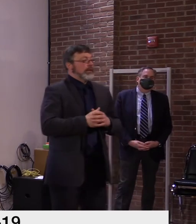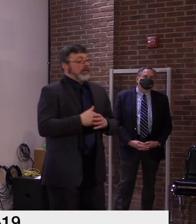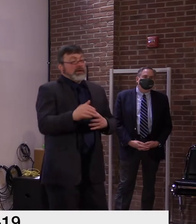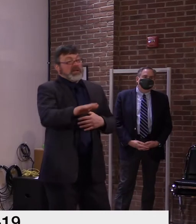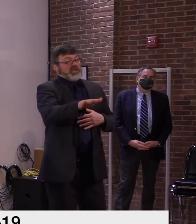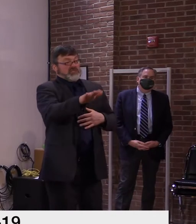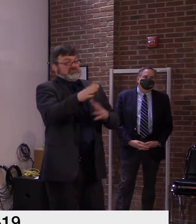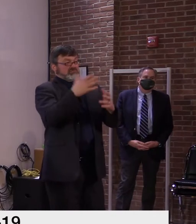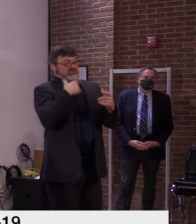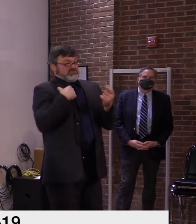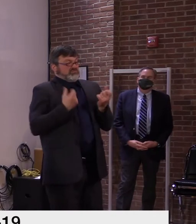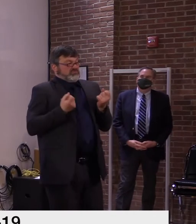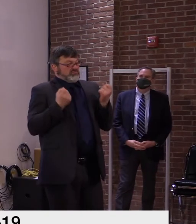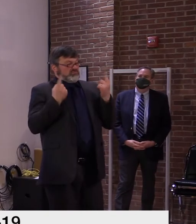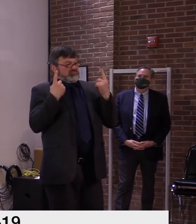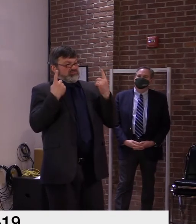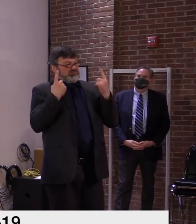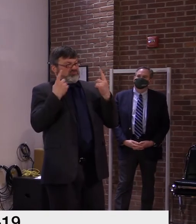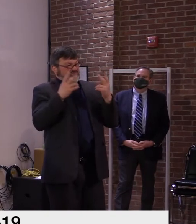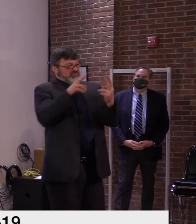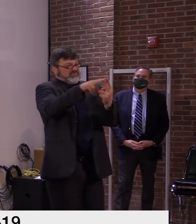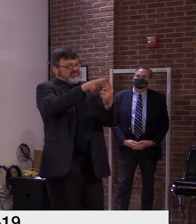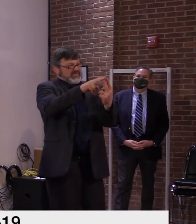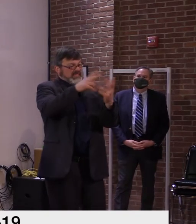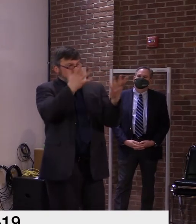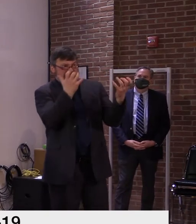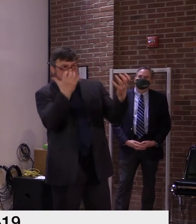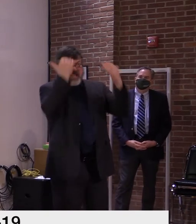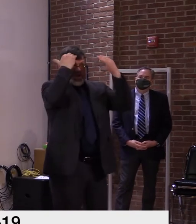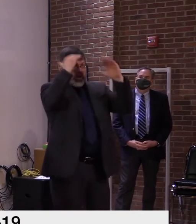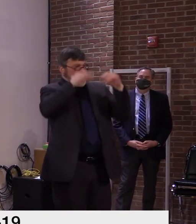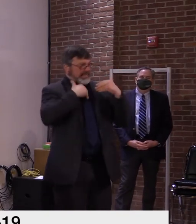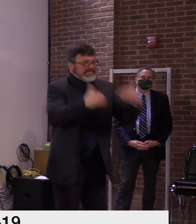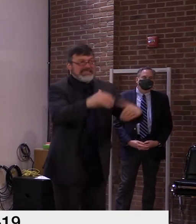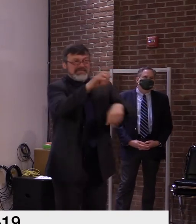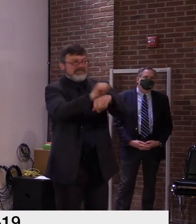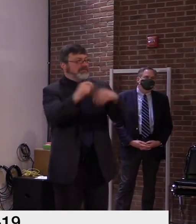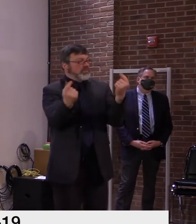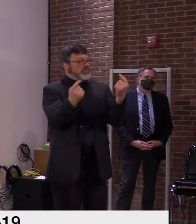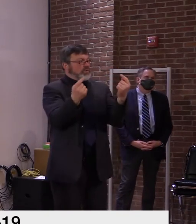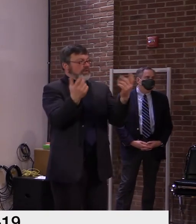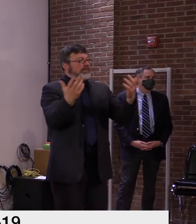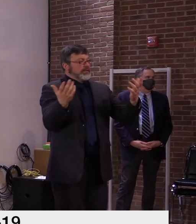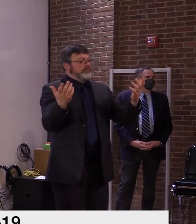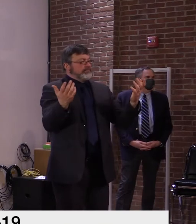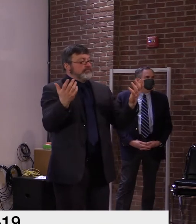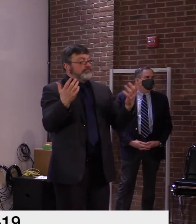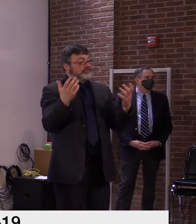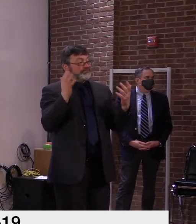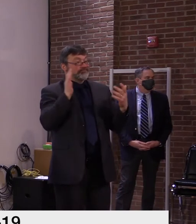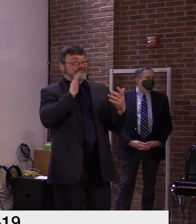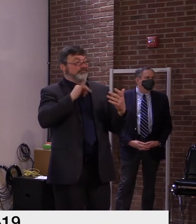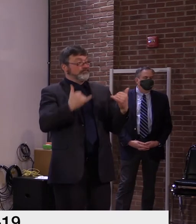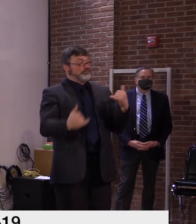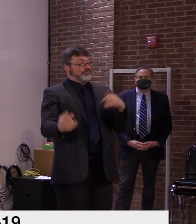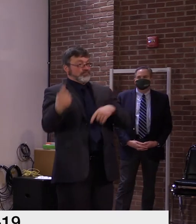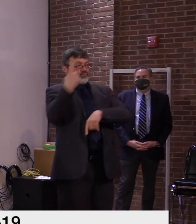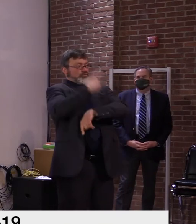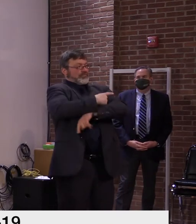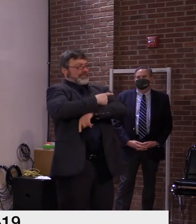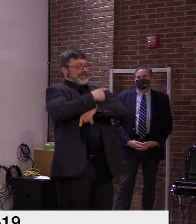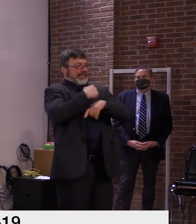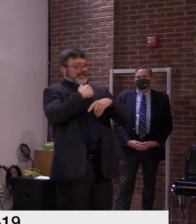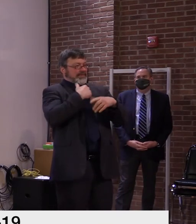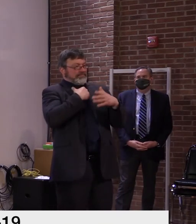our focus is on trying to get our kids back in the classroom. We think that that's the most pressing need we have, and trying to get as